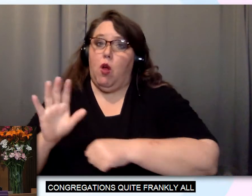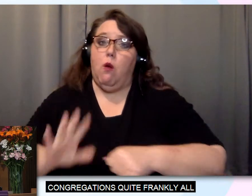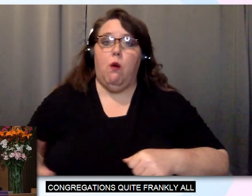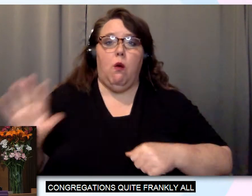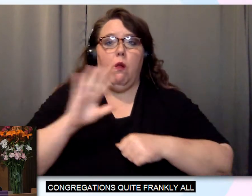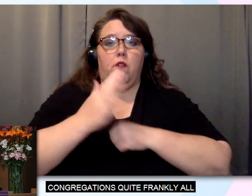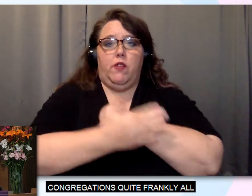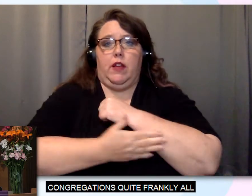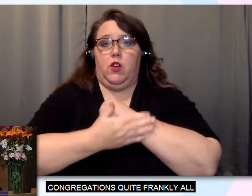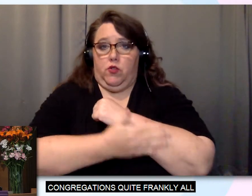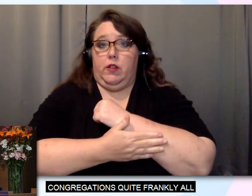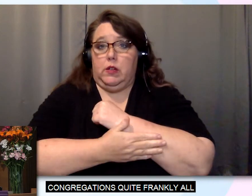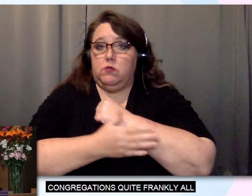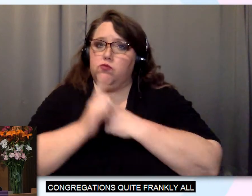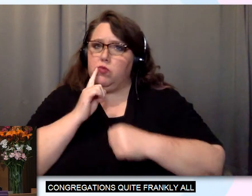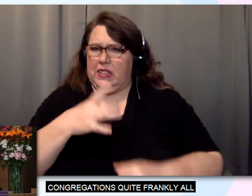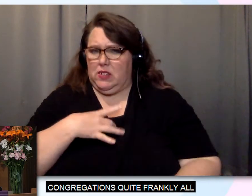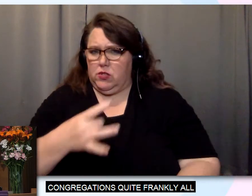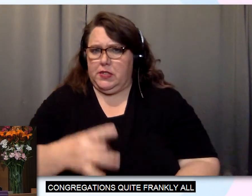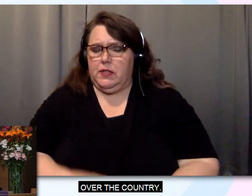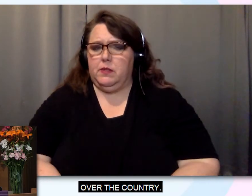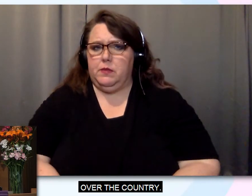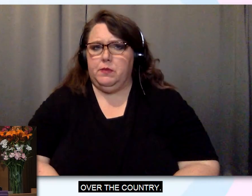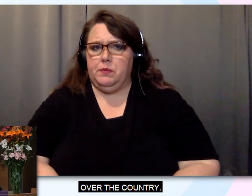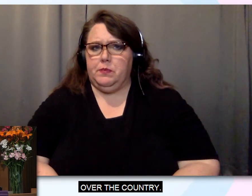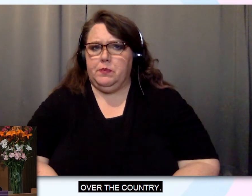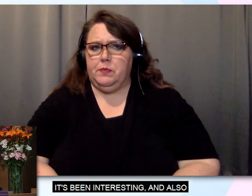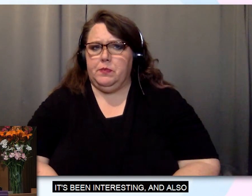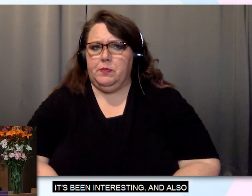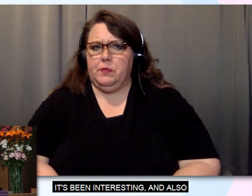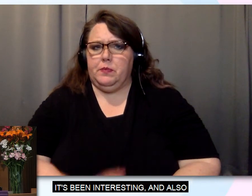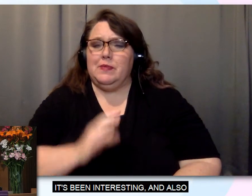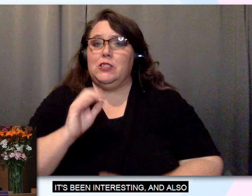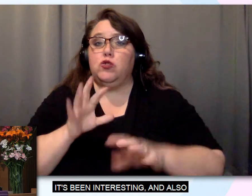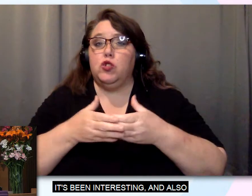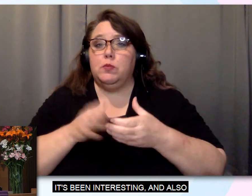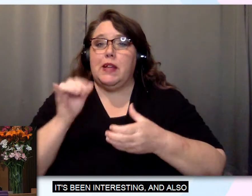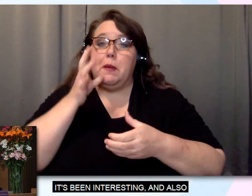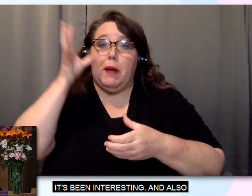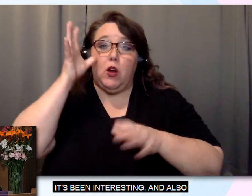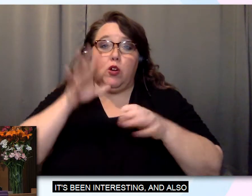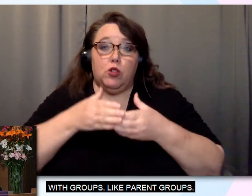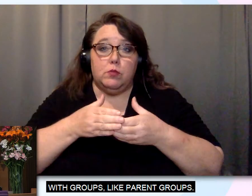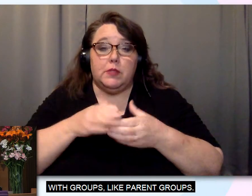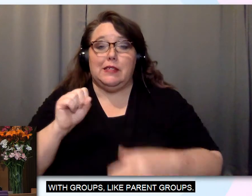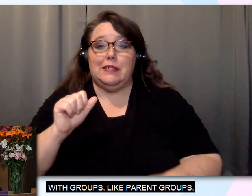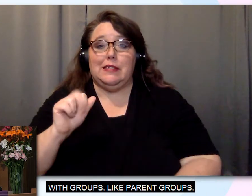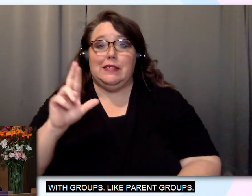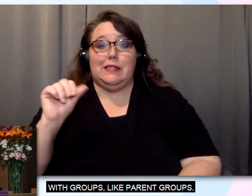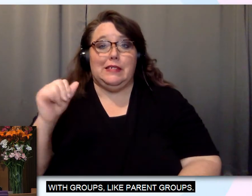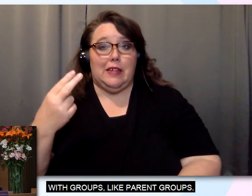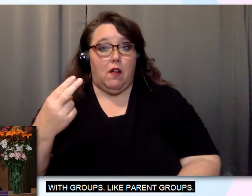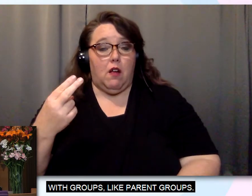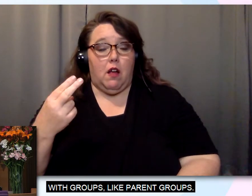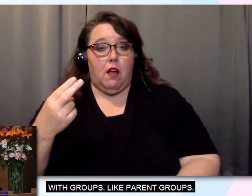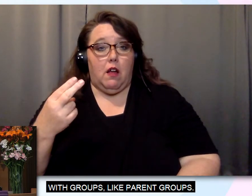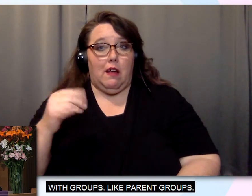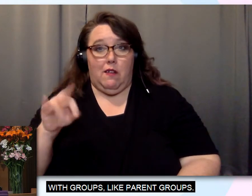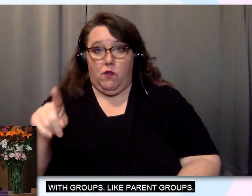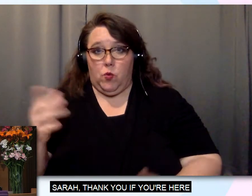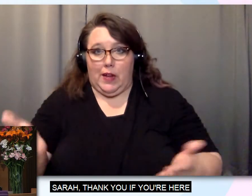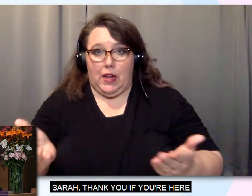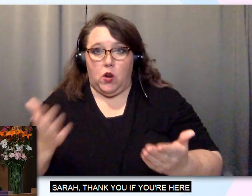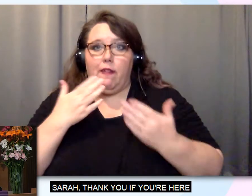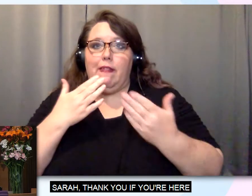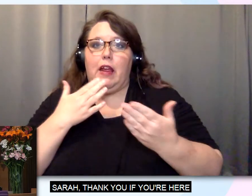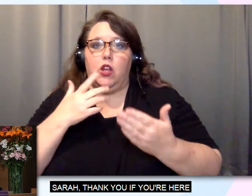congregations, quite frankly, all over the country. It's been interesting. And also with groups like parent groups. In fact, Sarah, thank you, if you're here